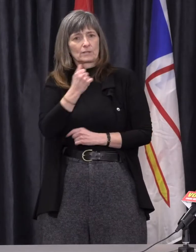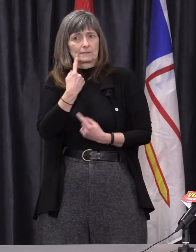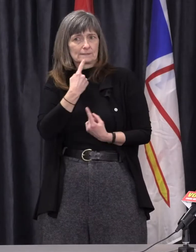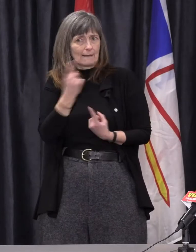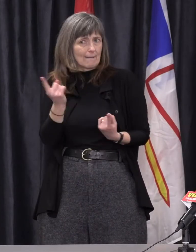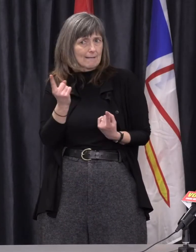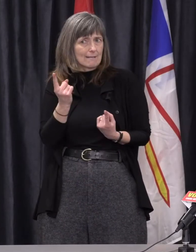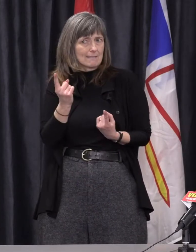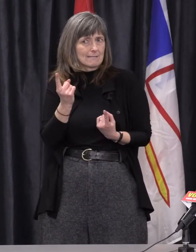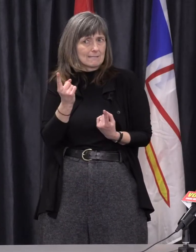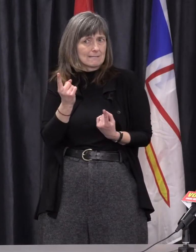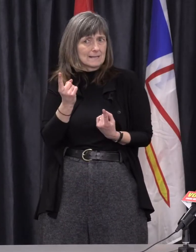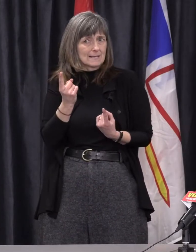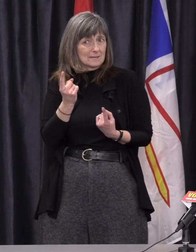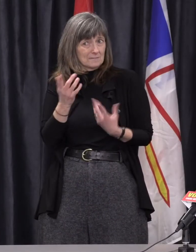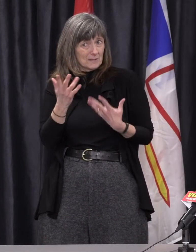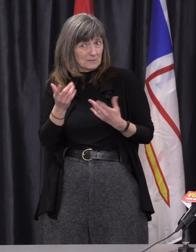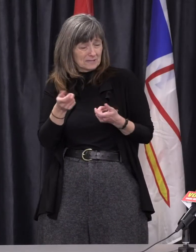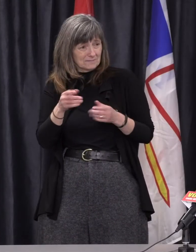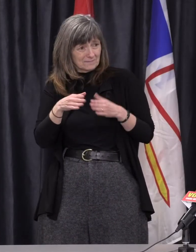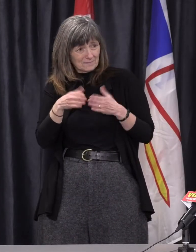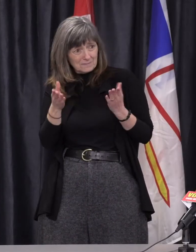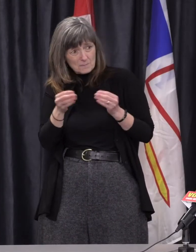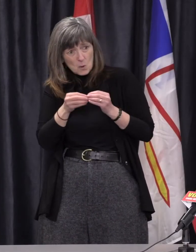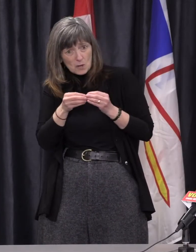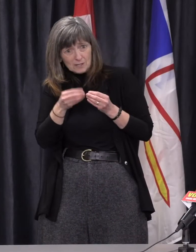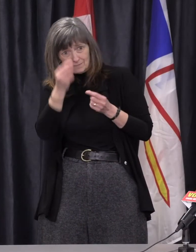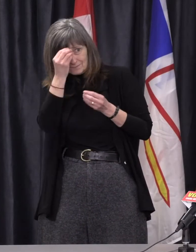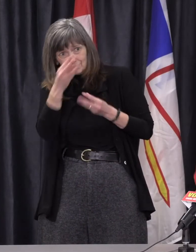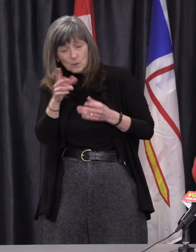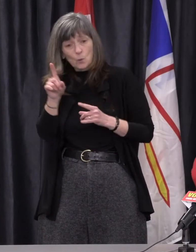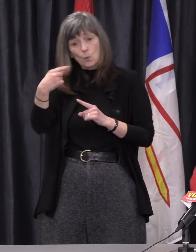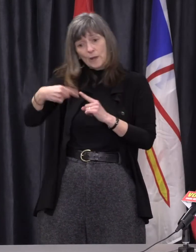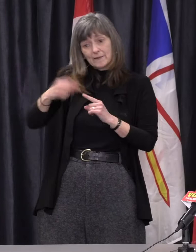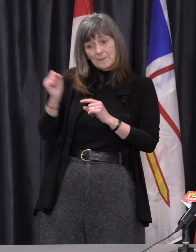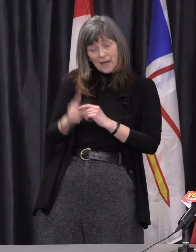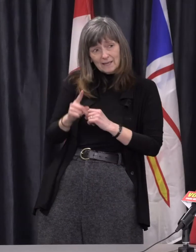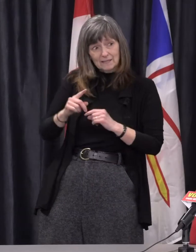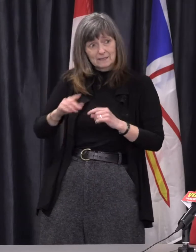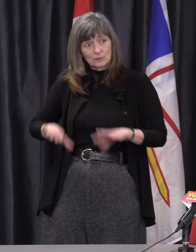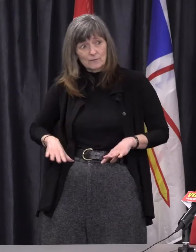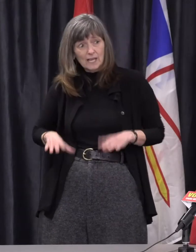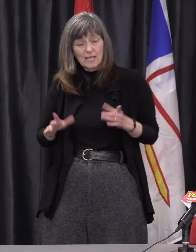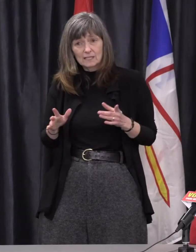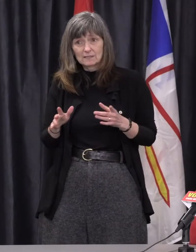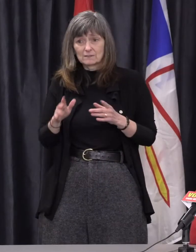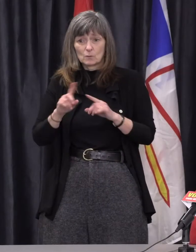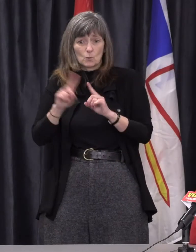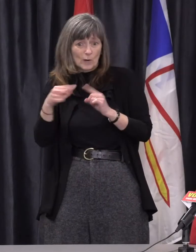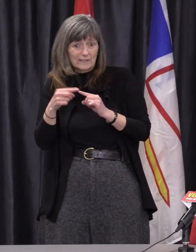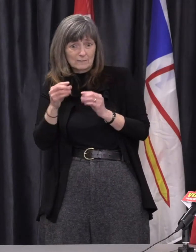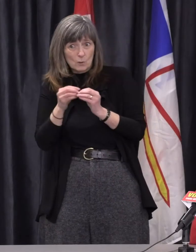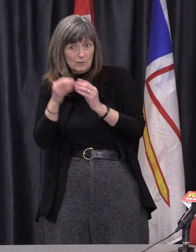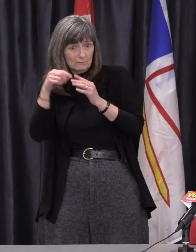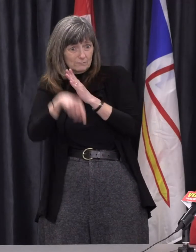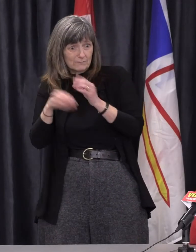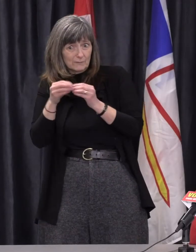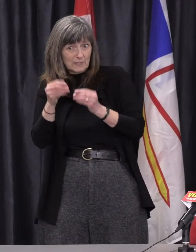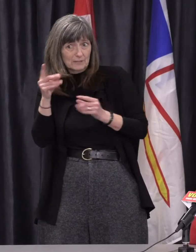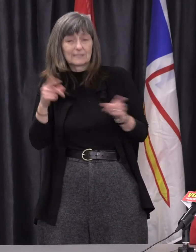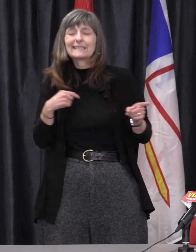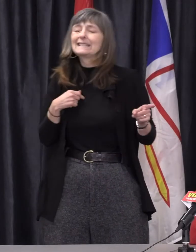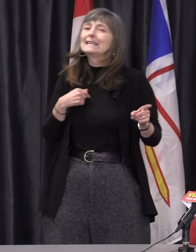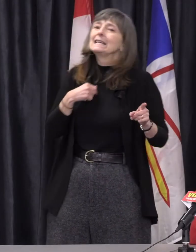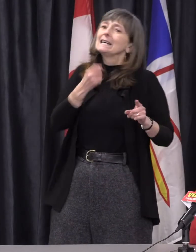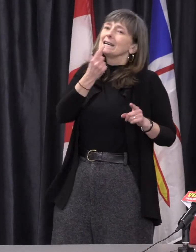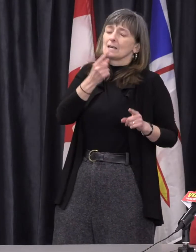guess, restrictions and allow us to know the regions when people return? So we all have different privacy laws, so